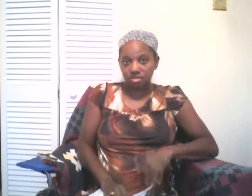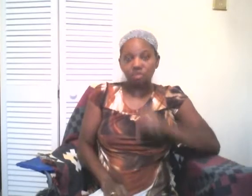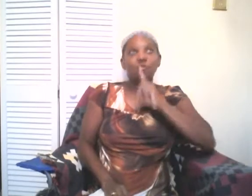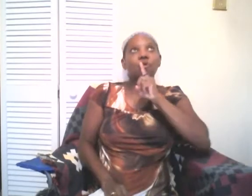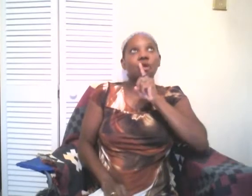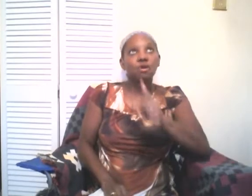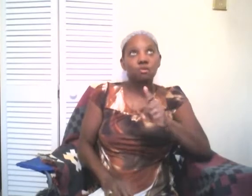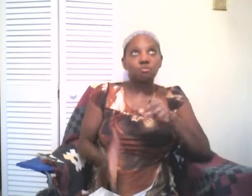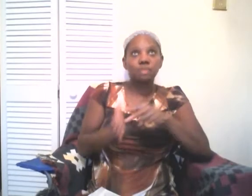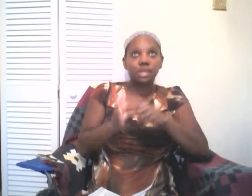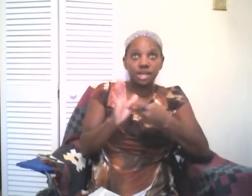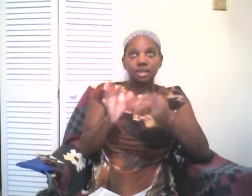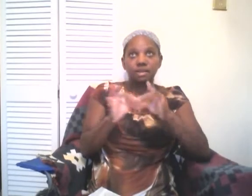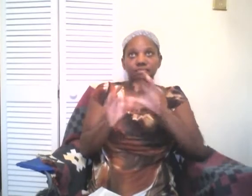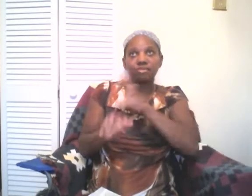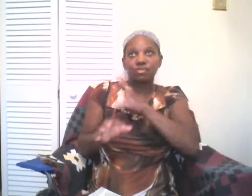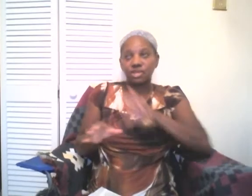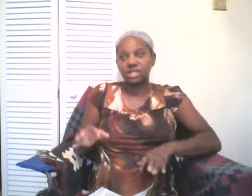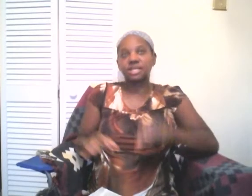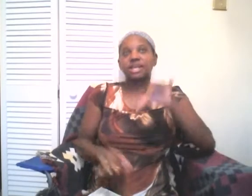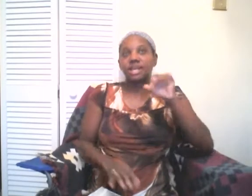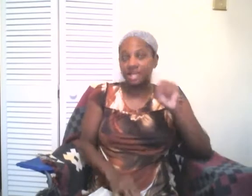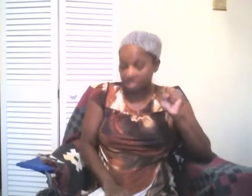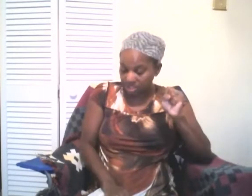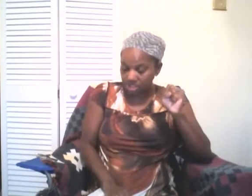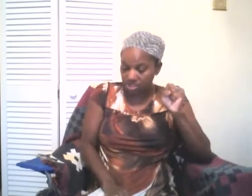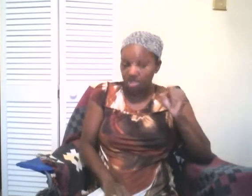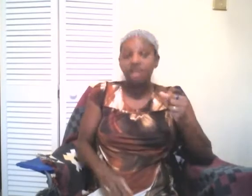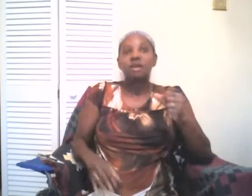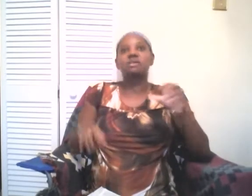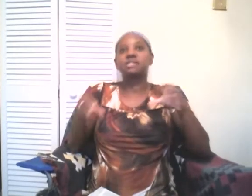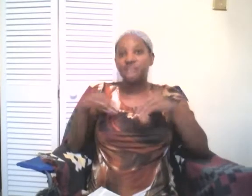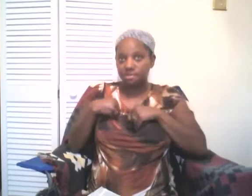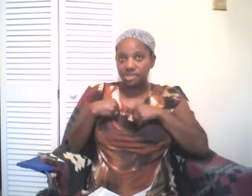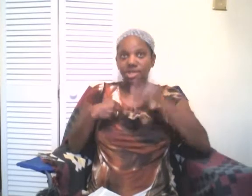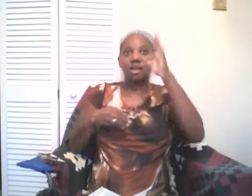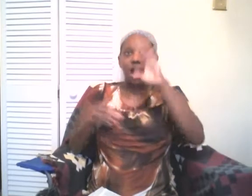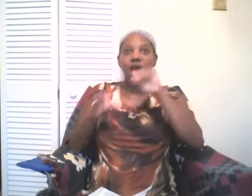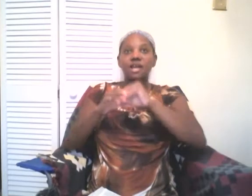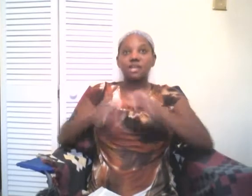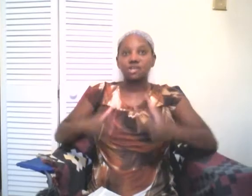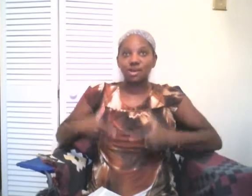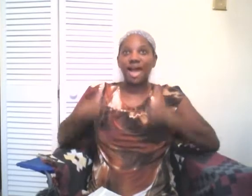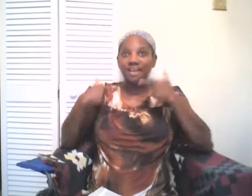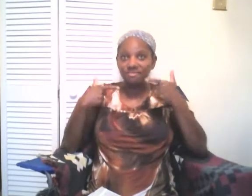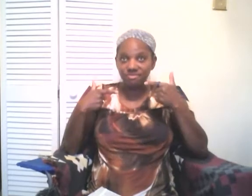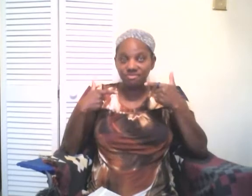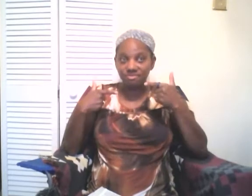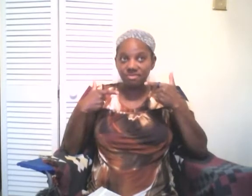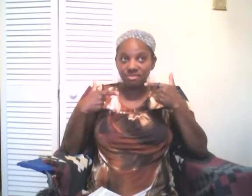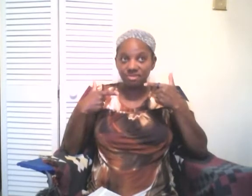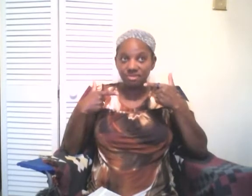The real meaning of Christian is accepting God in your life